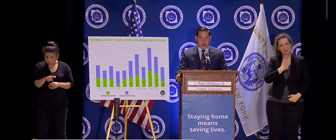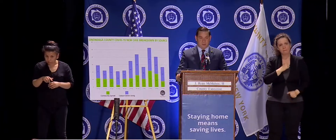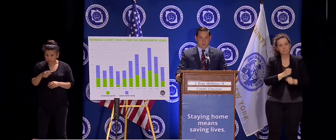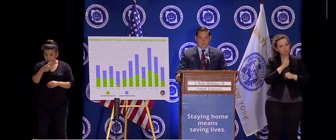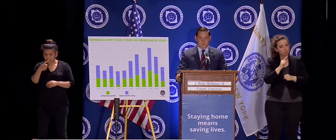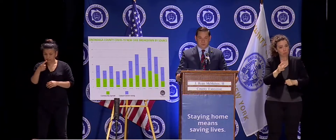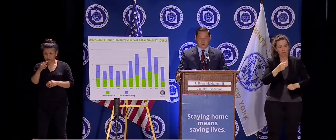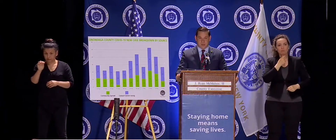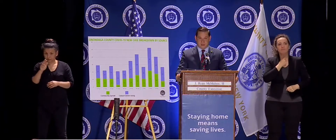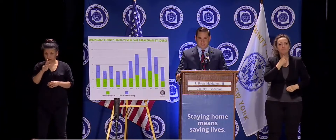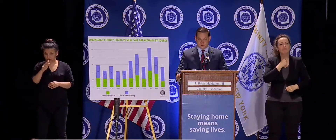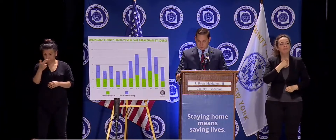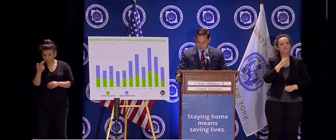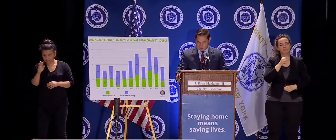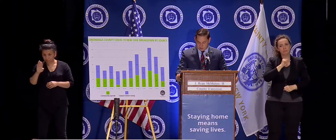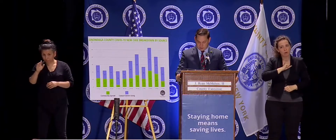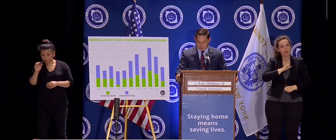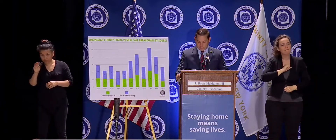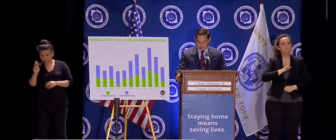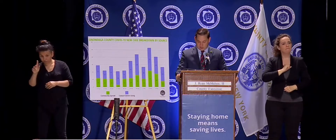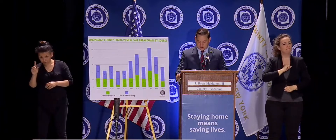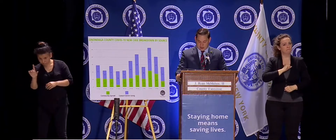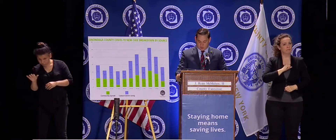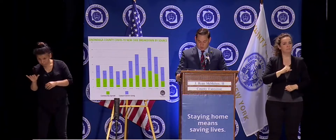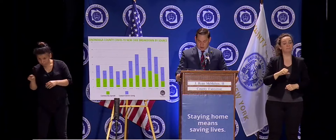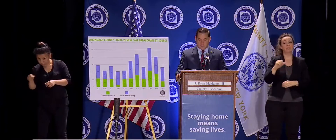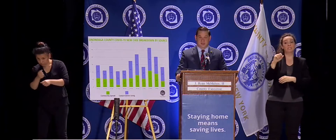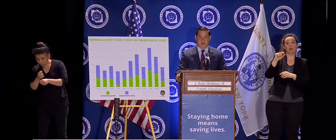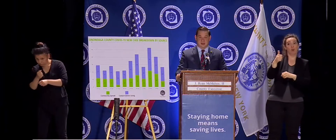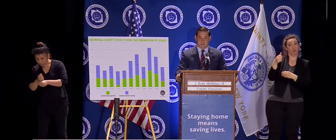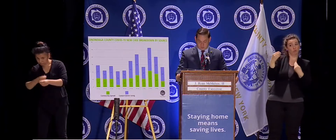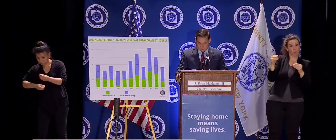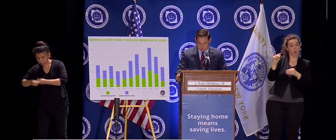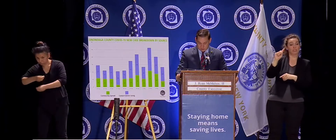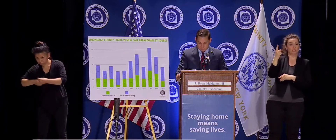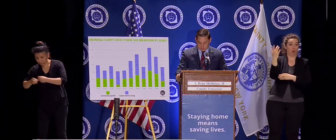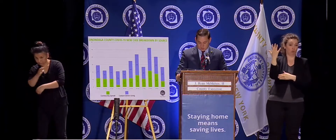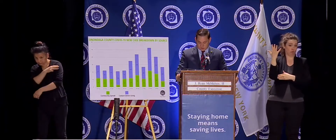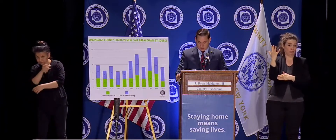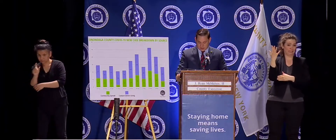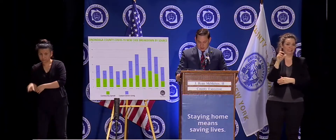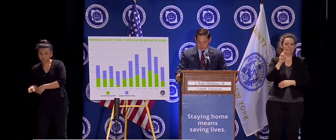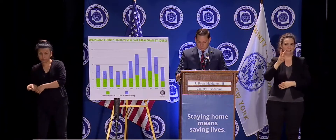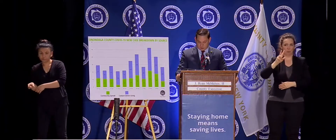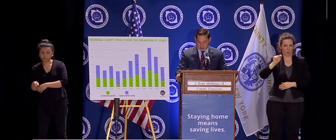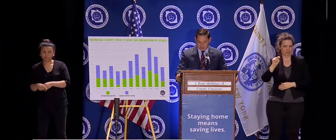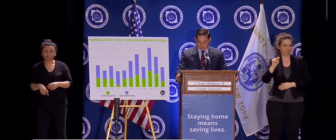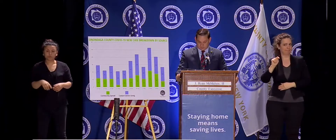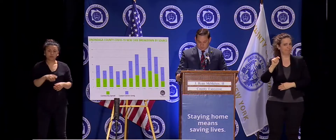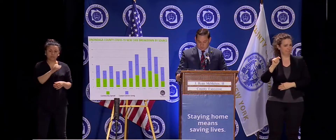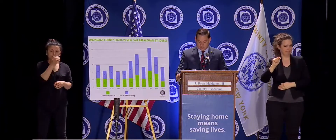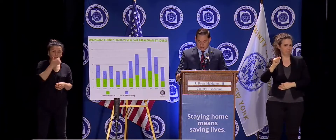a shopper who shopped during this hour on this day. Tuesday, April